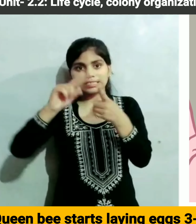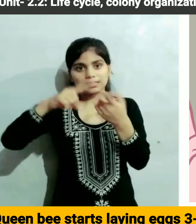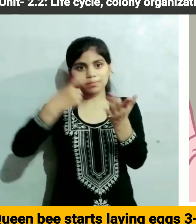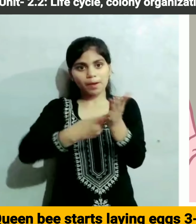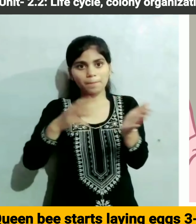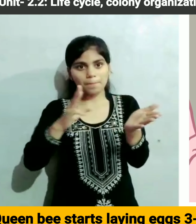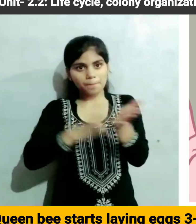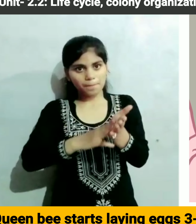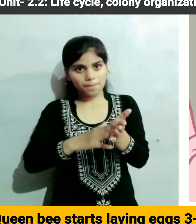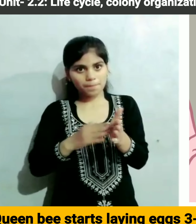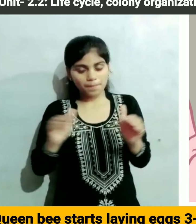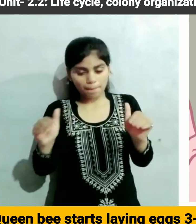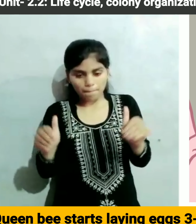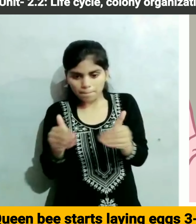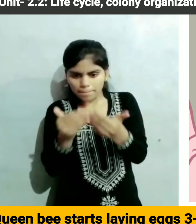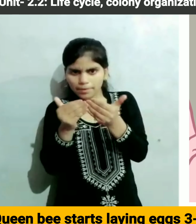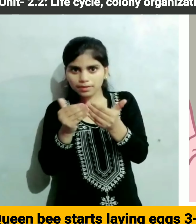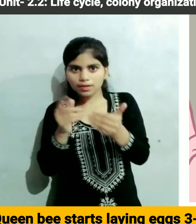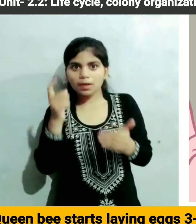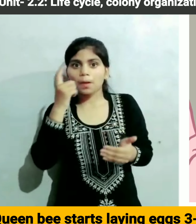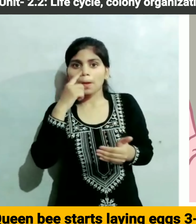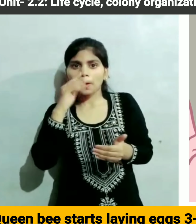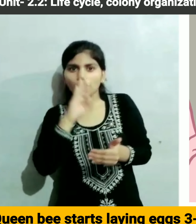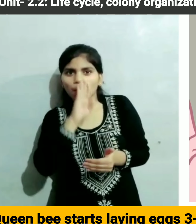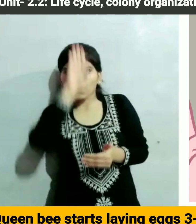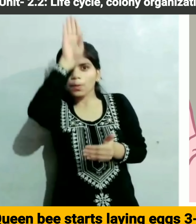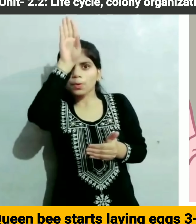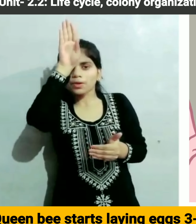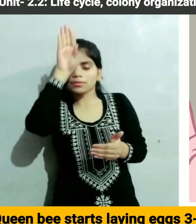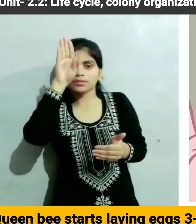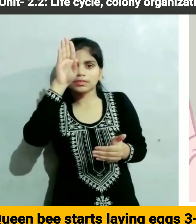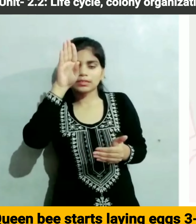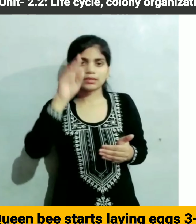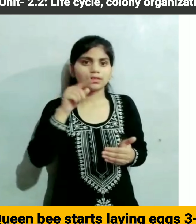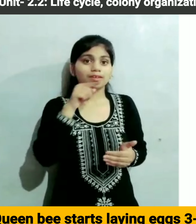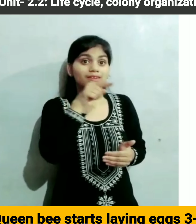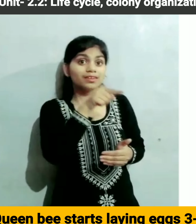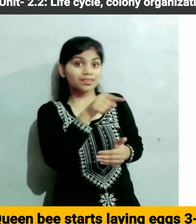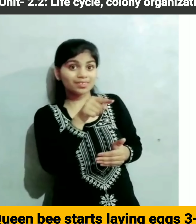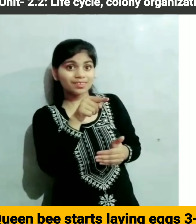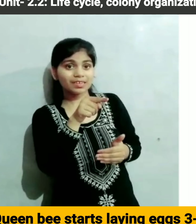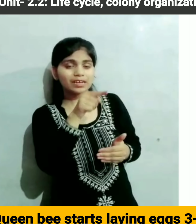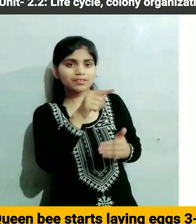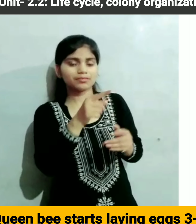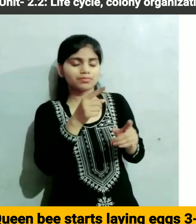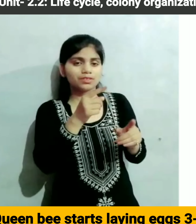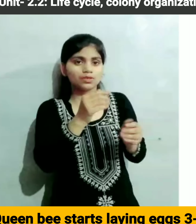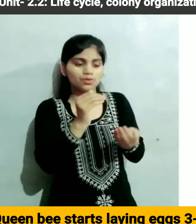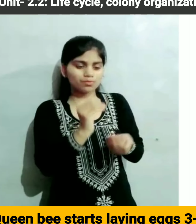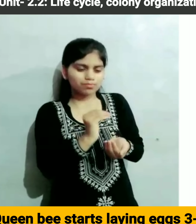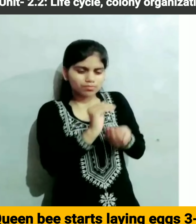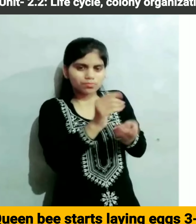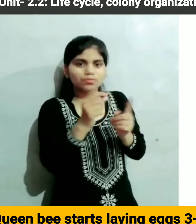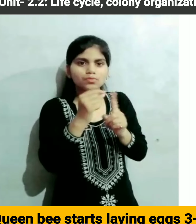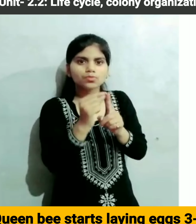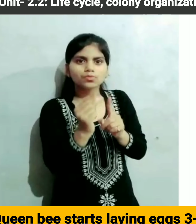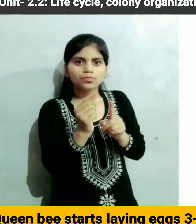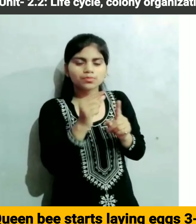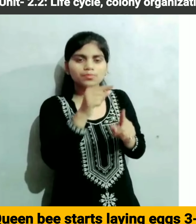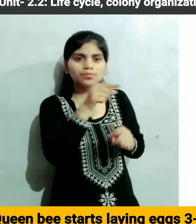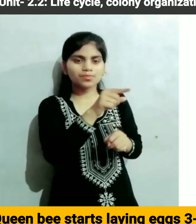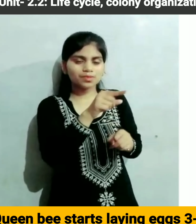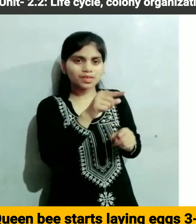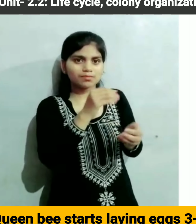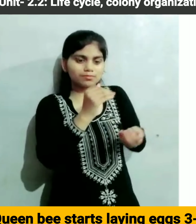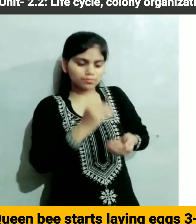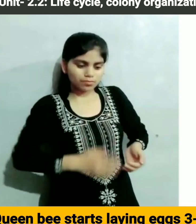Queen bee starts laying eggs 3-4 days after mating and never goes out